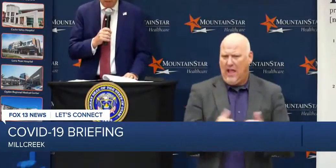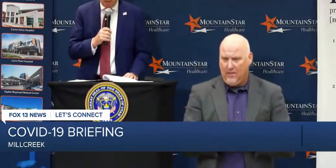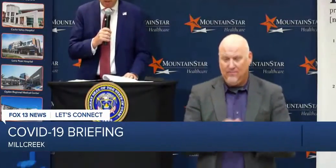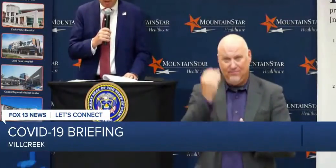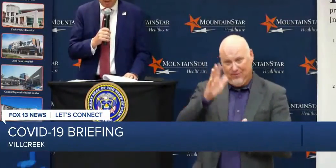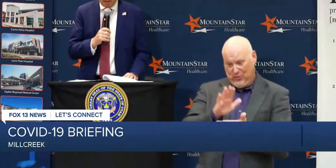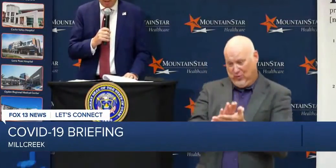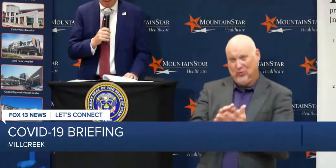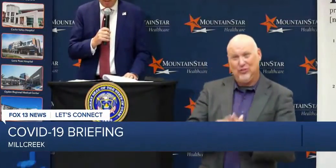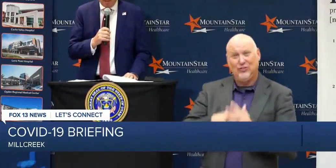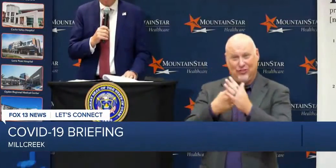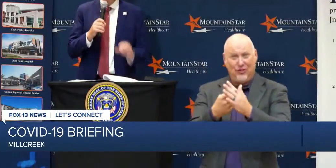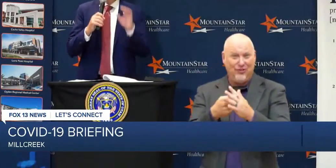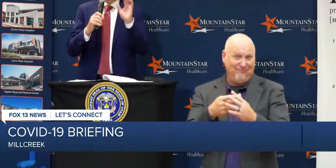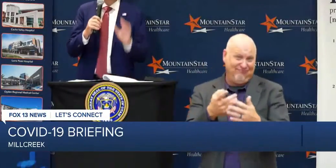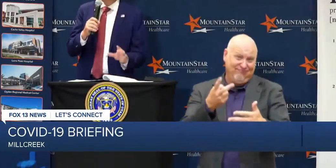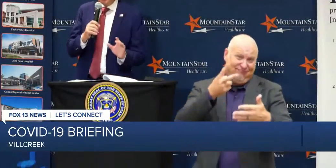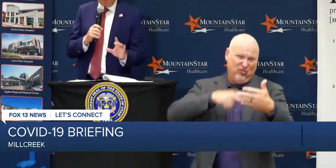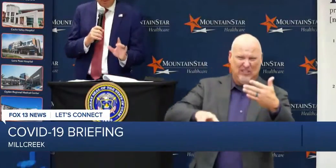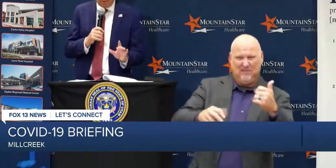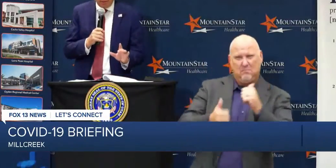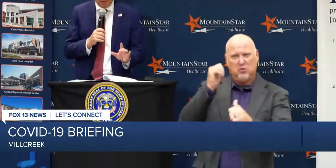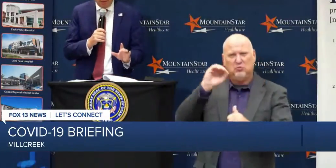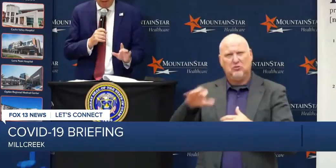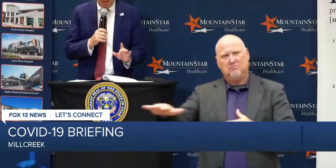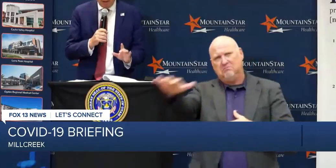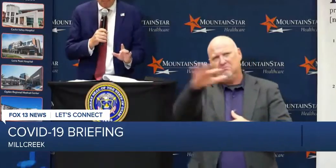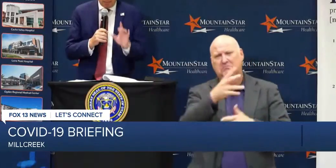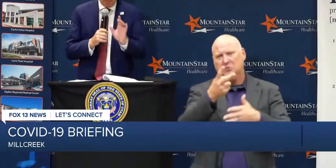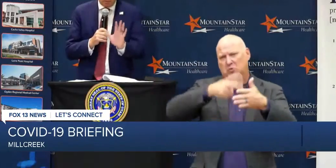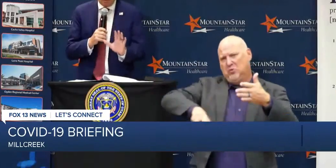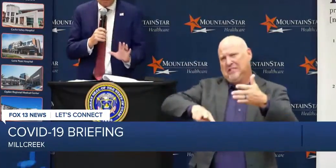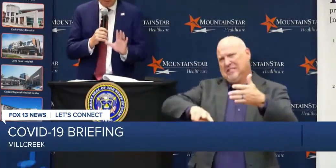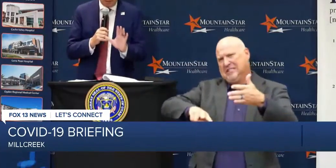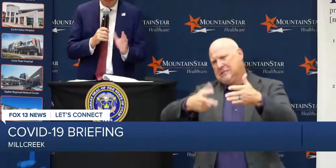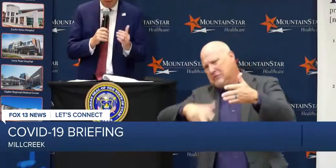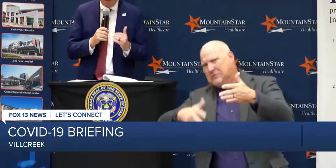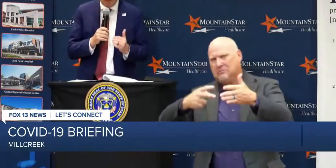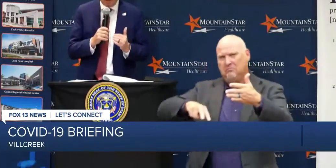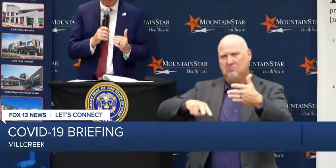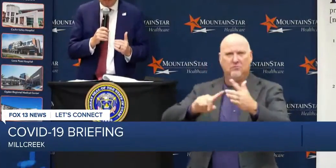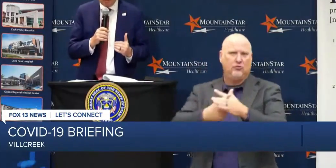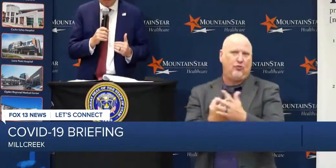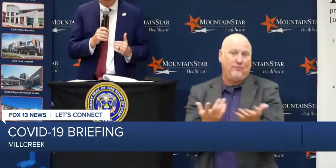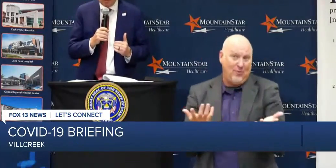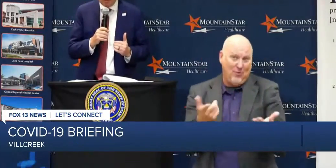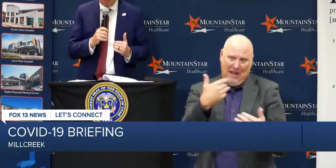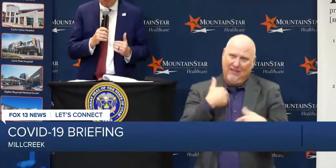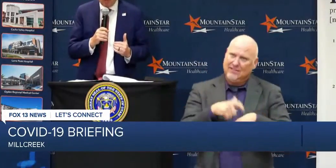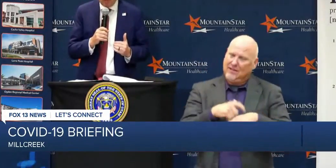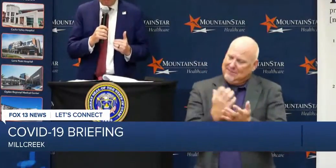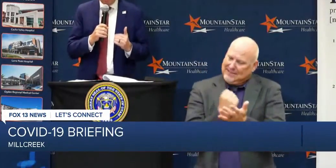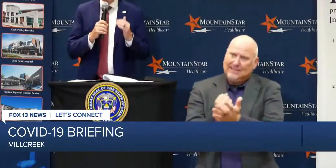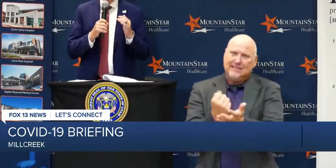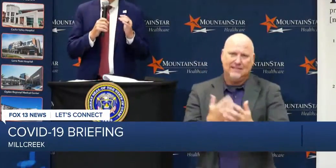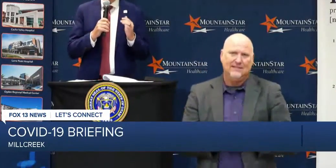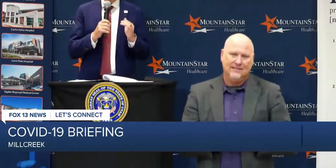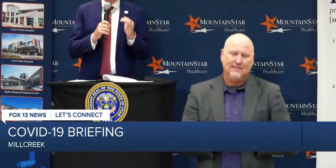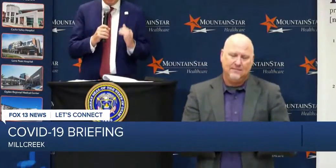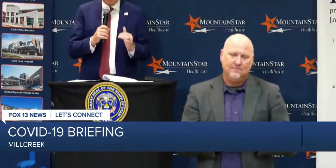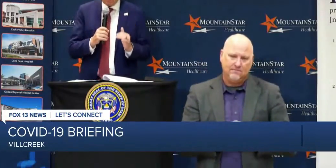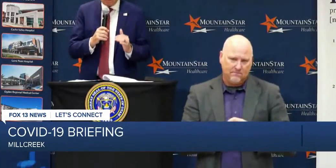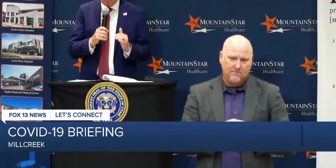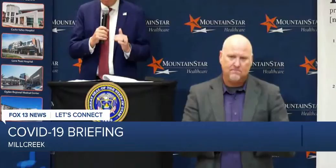districts. Here's the other thing. So let me talk now about kids under the age of 12.